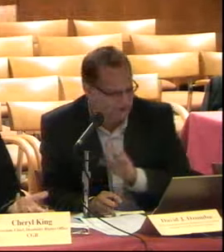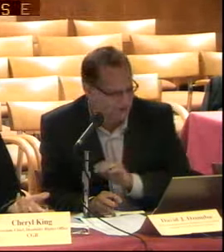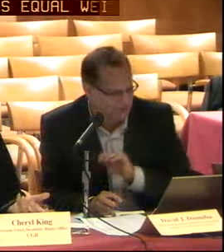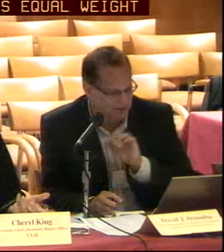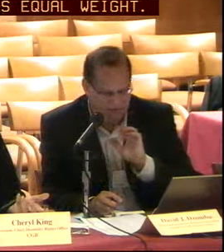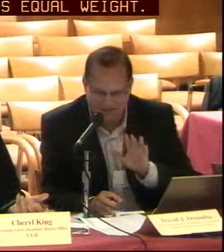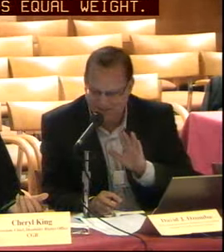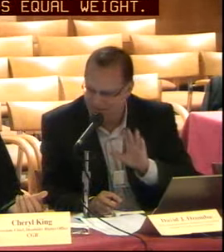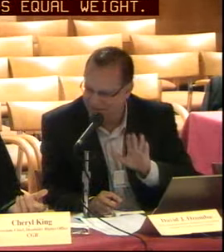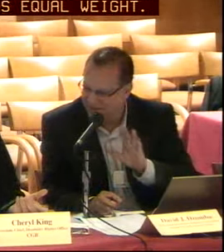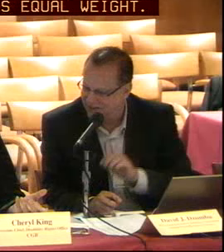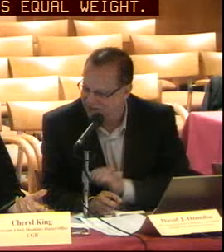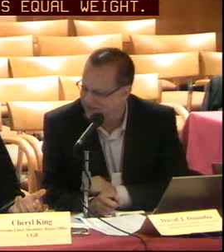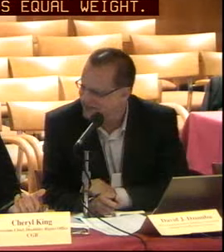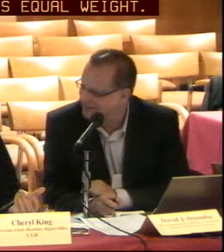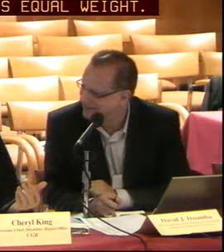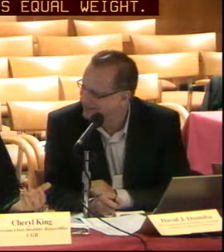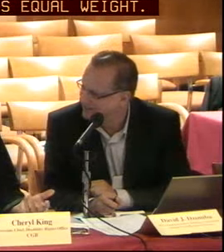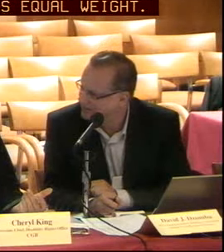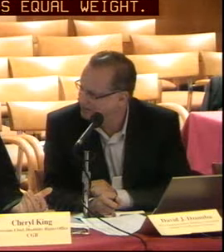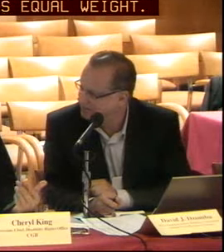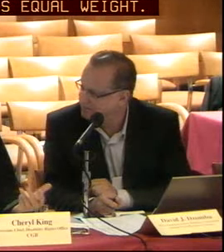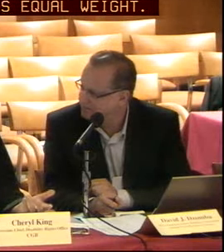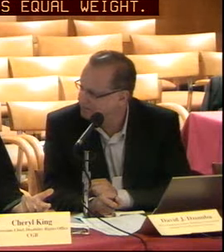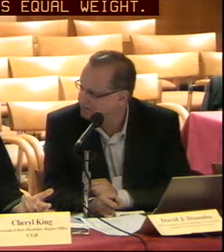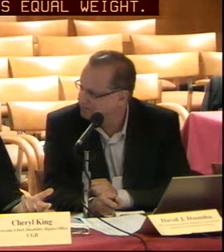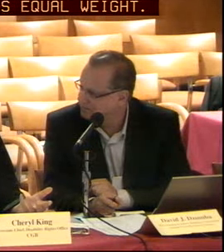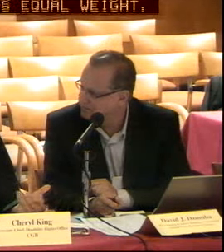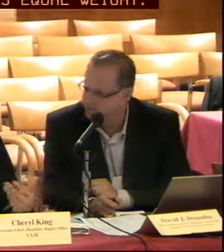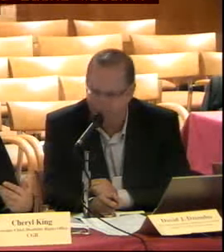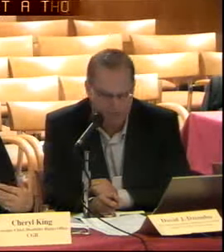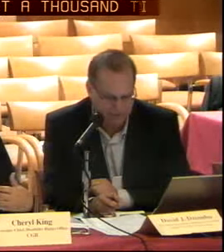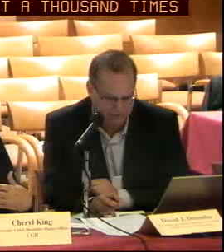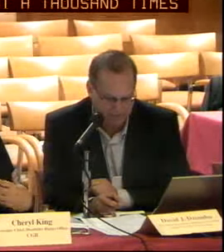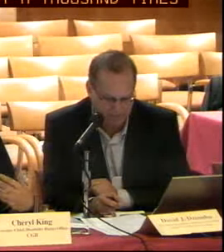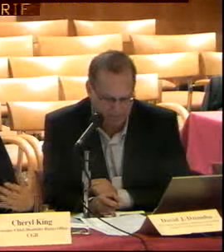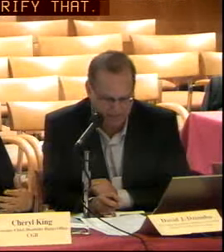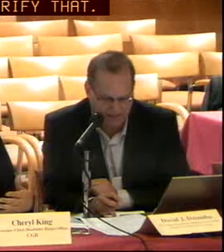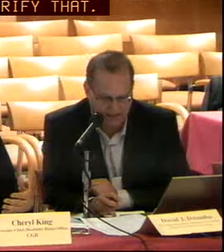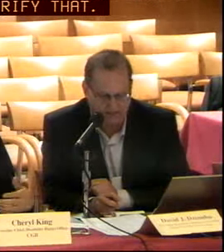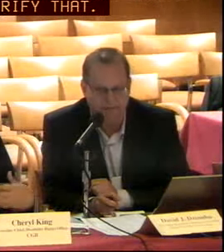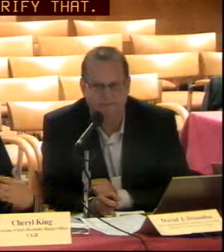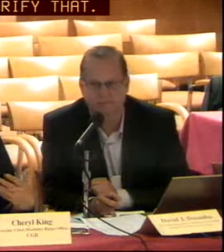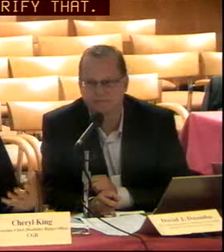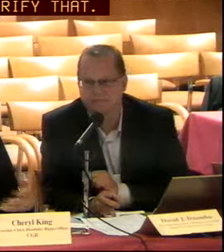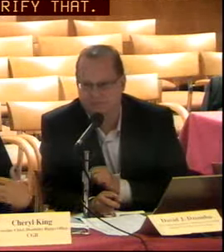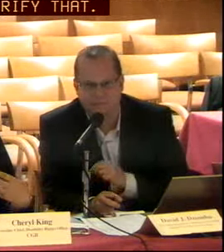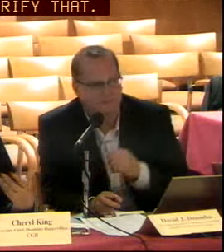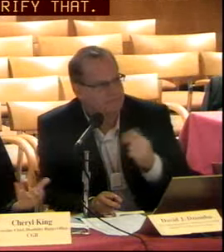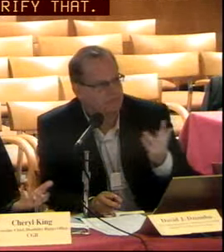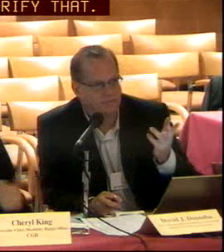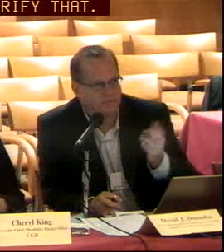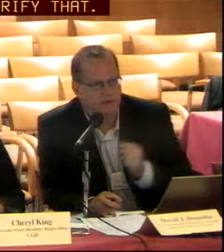times. I want to clarify. Let's ask the policy subcommittee if there are any issues they'd like to raise now for discussion. Yeah,